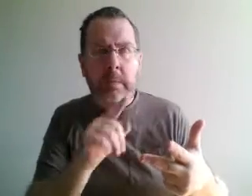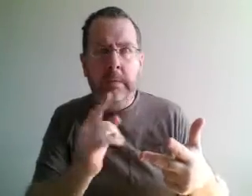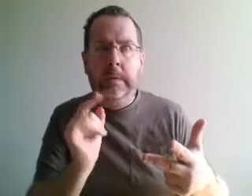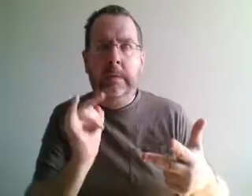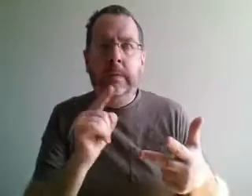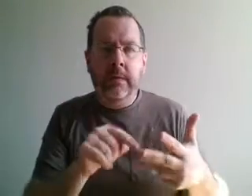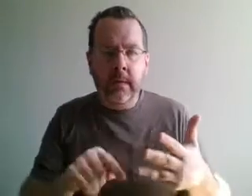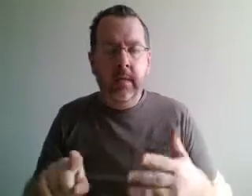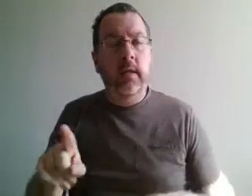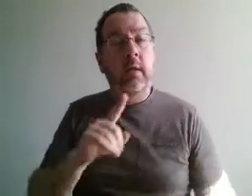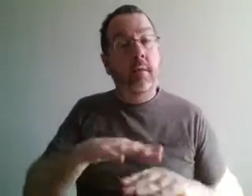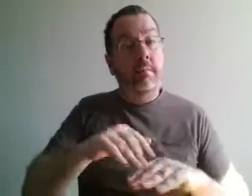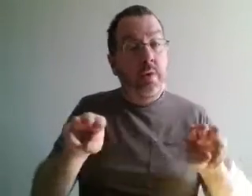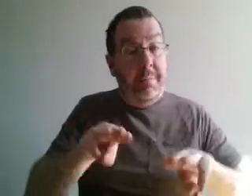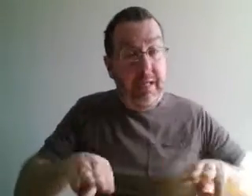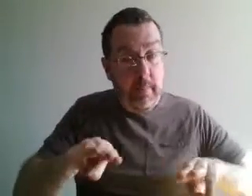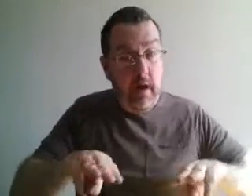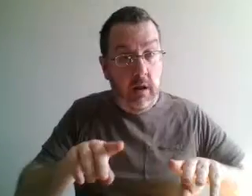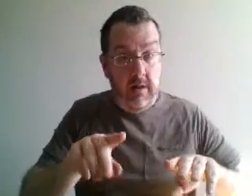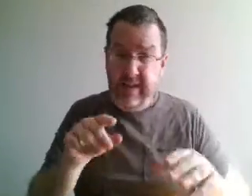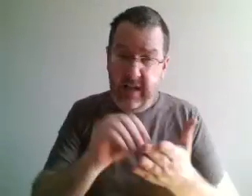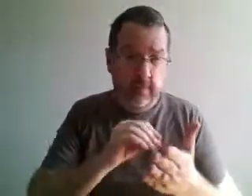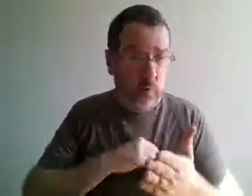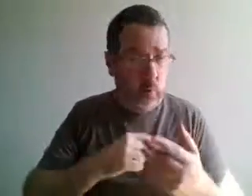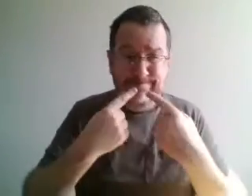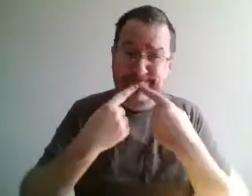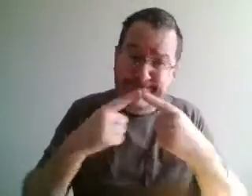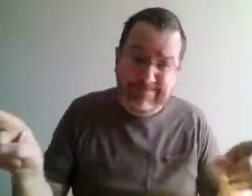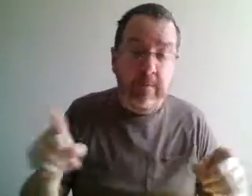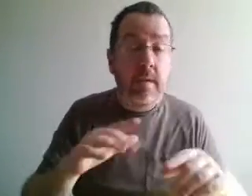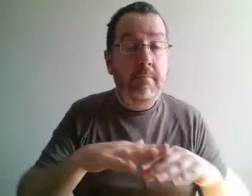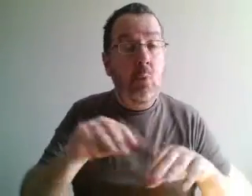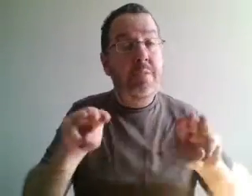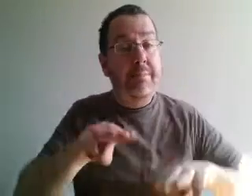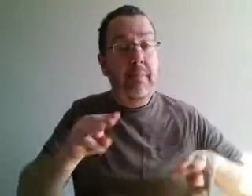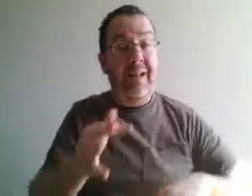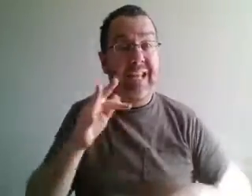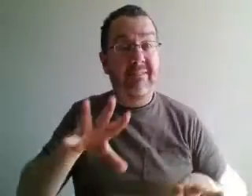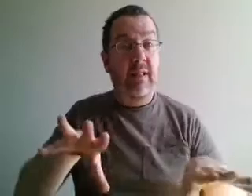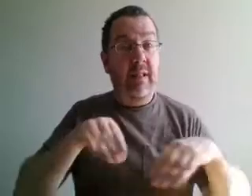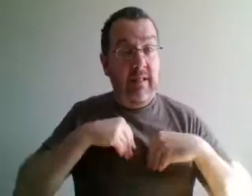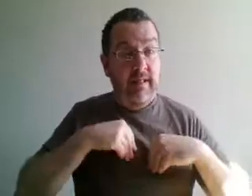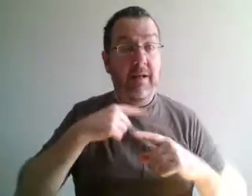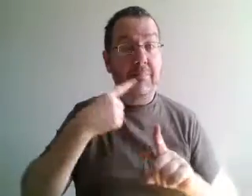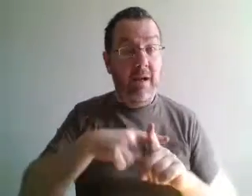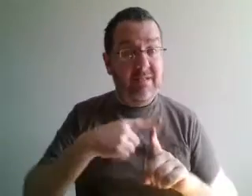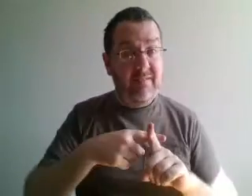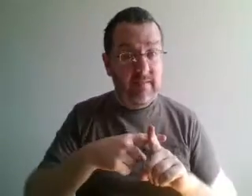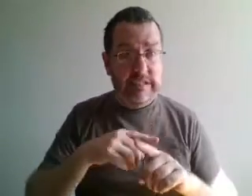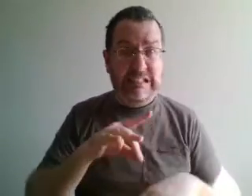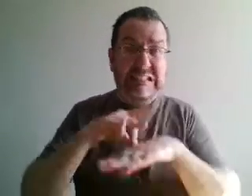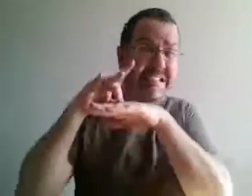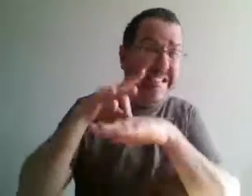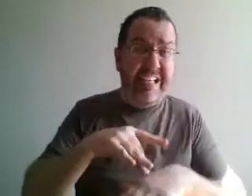infection have a mild illness. So even if you get a contact and you subsequently are